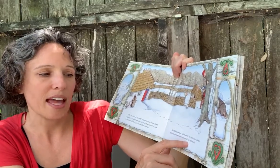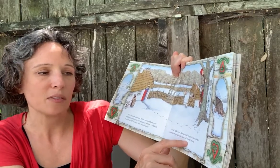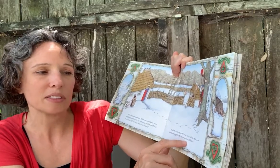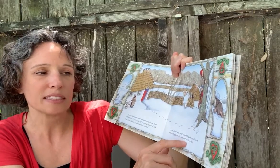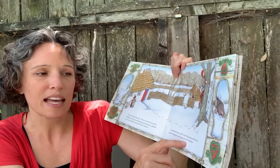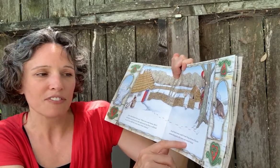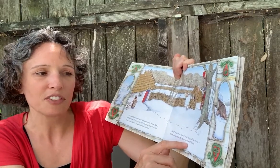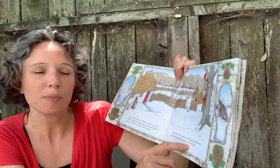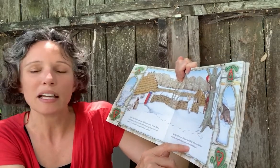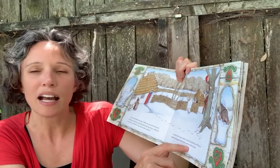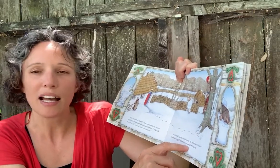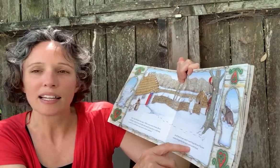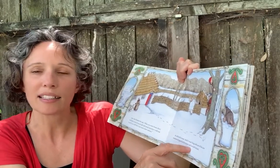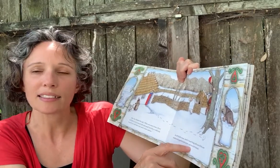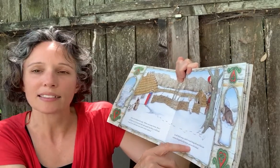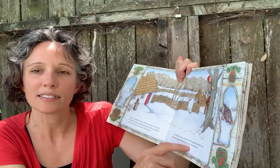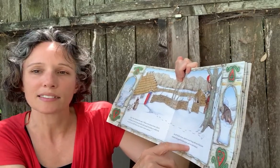was left behind.